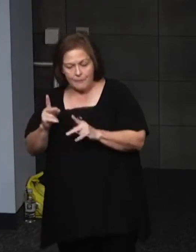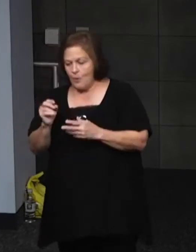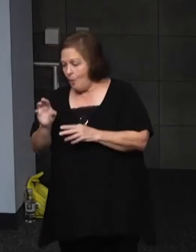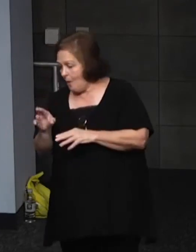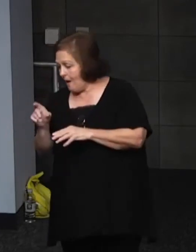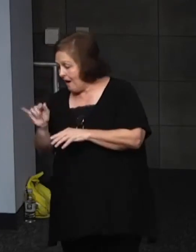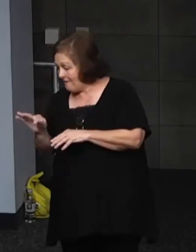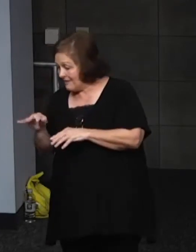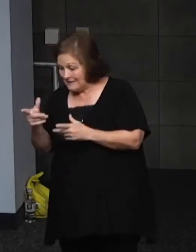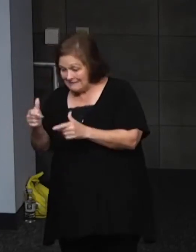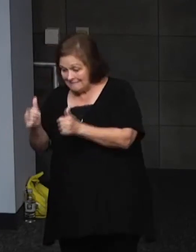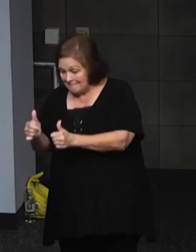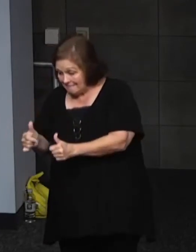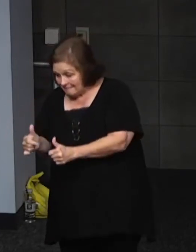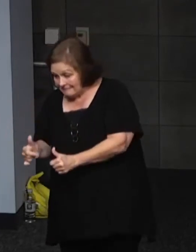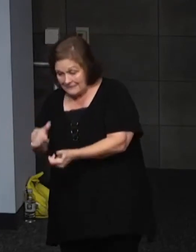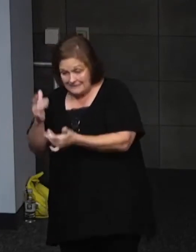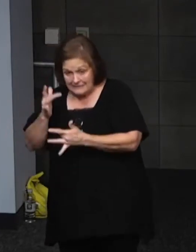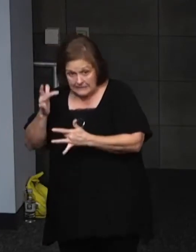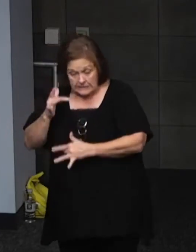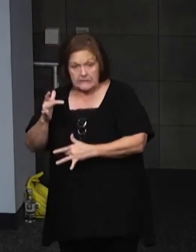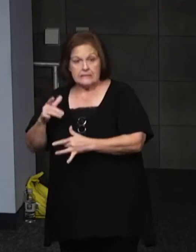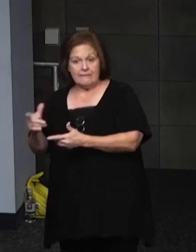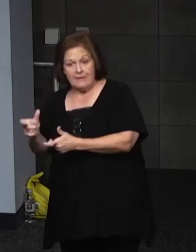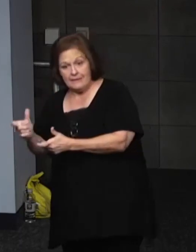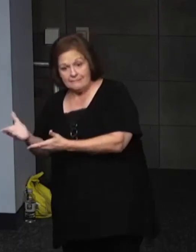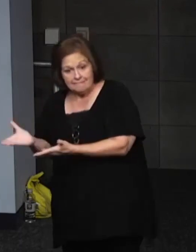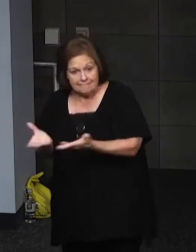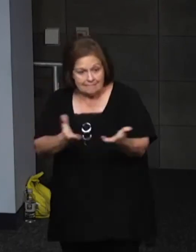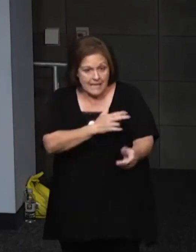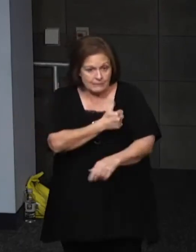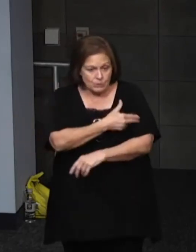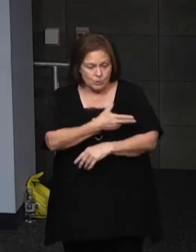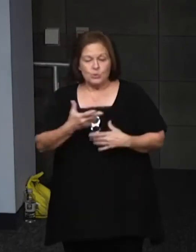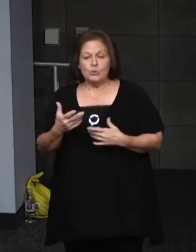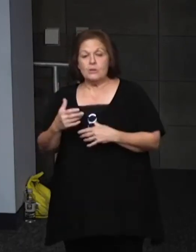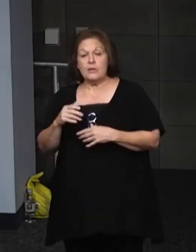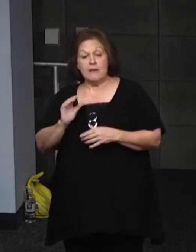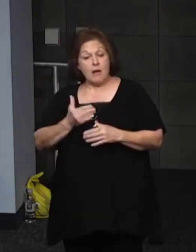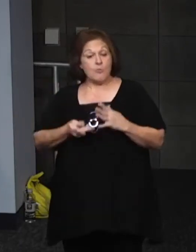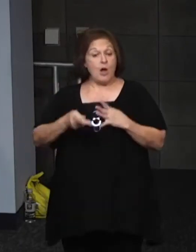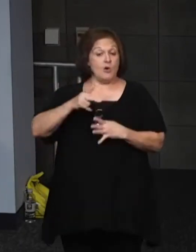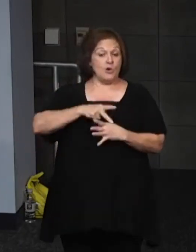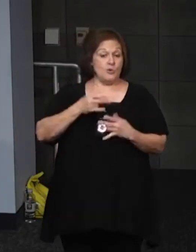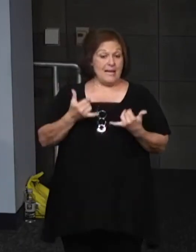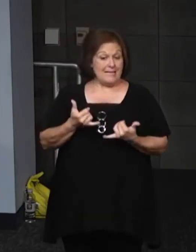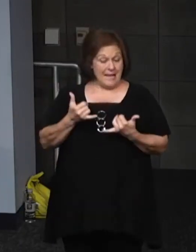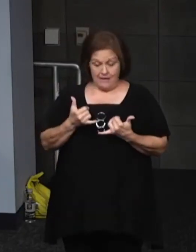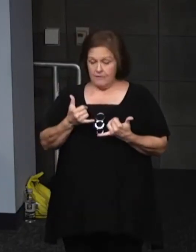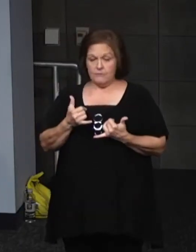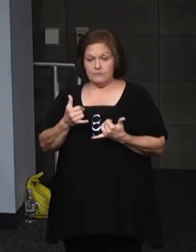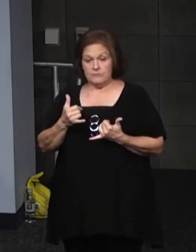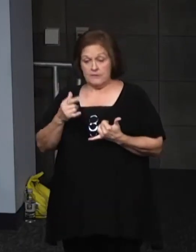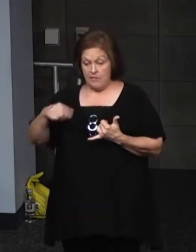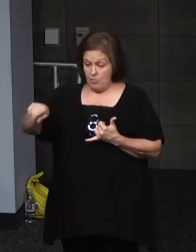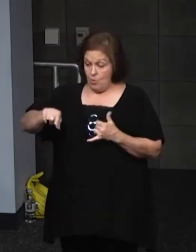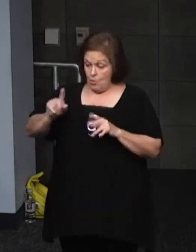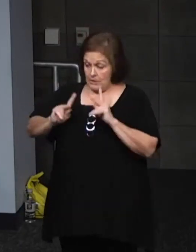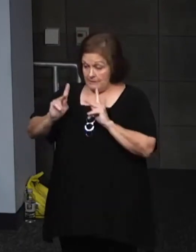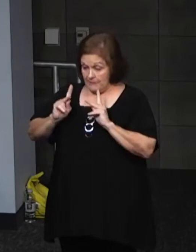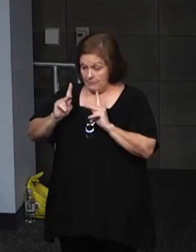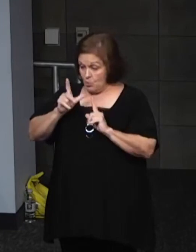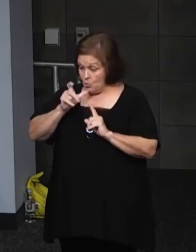were deteriorating medically. So today, our first priority was to move a number of residents from their